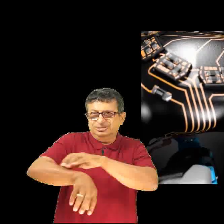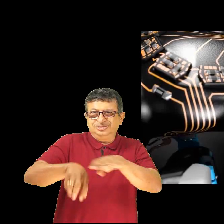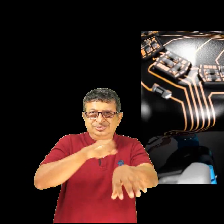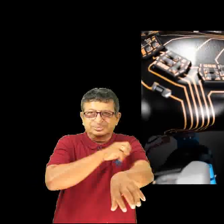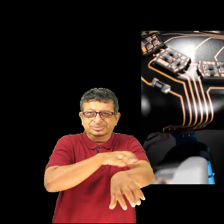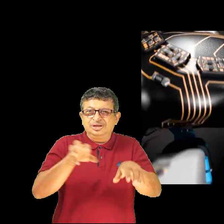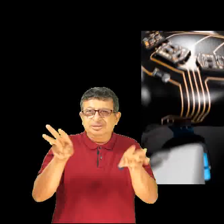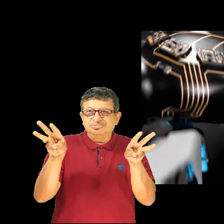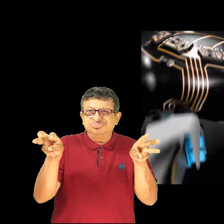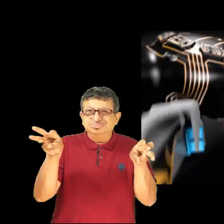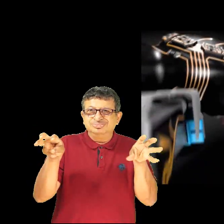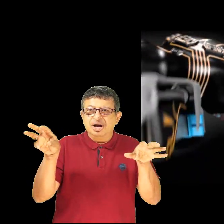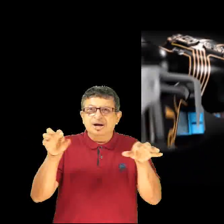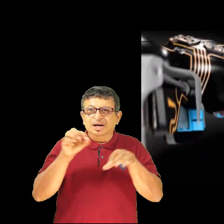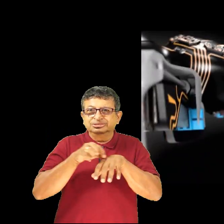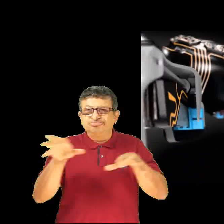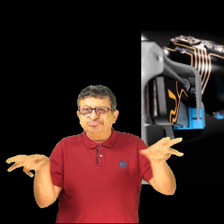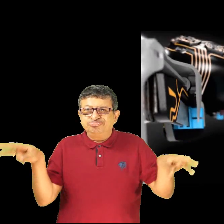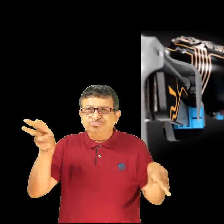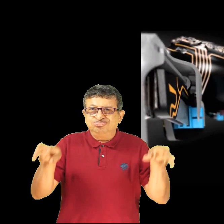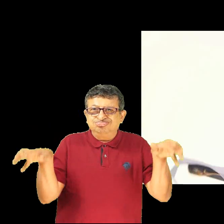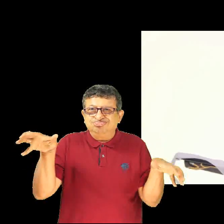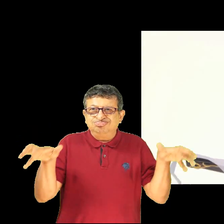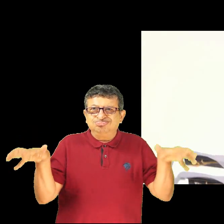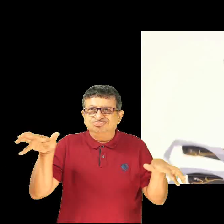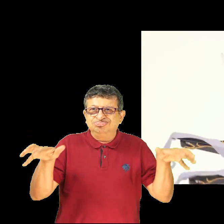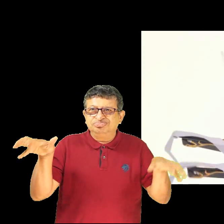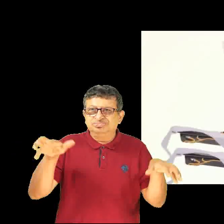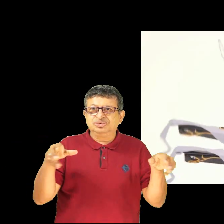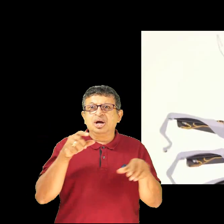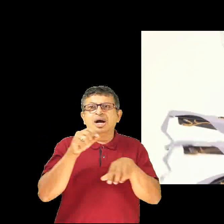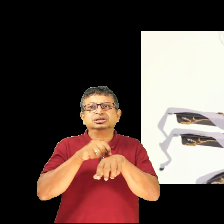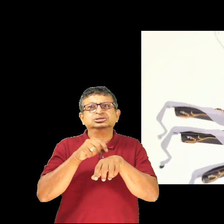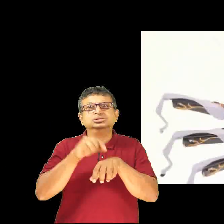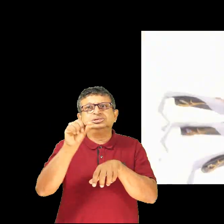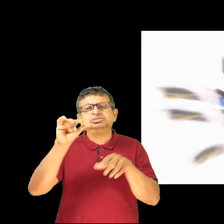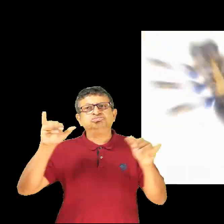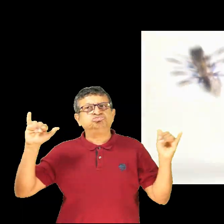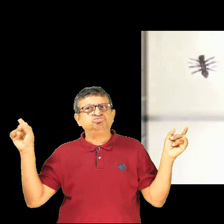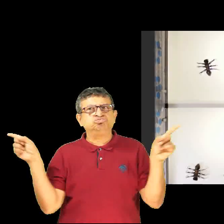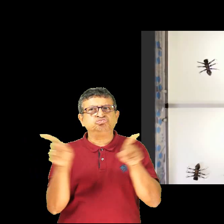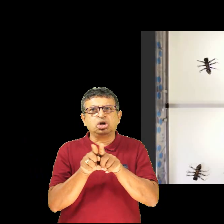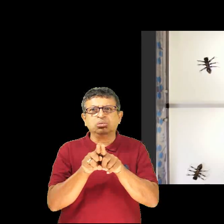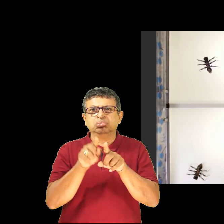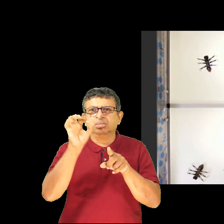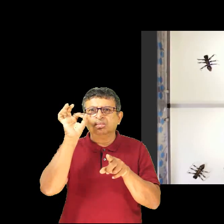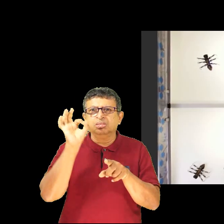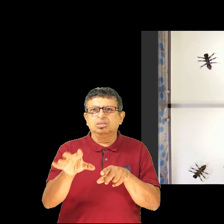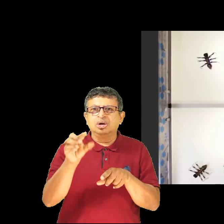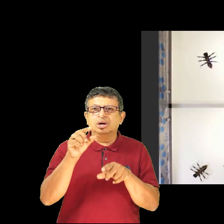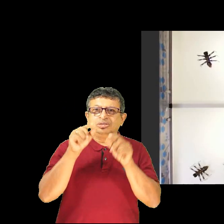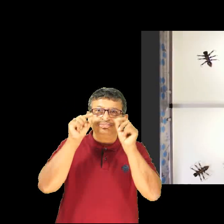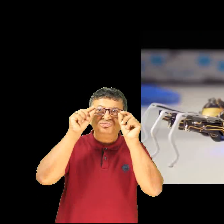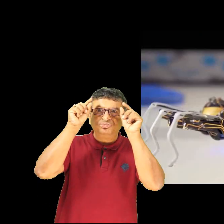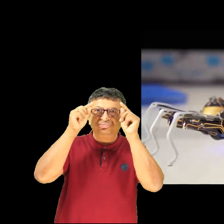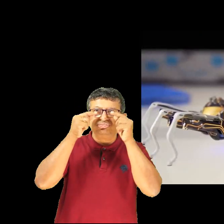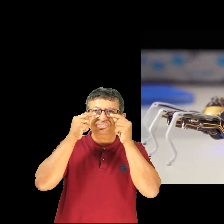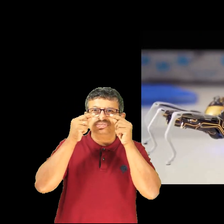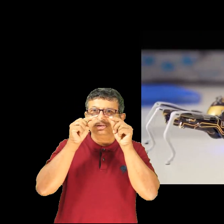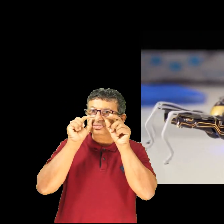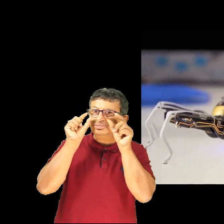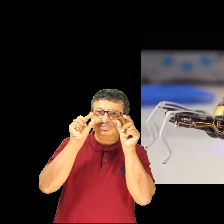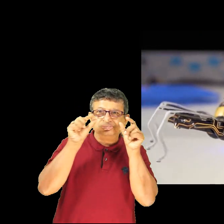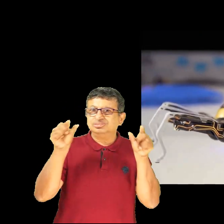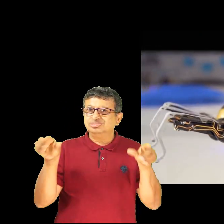some monitors which allow them to move and perform. They have 2 batteries that allow them to function wirelessly for up to 40 minutes. If the